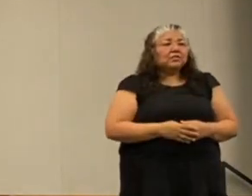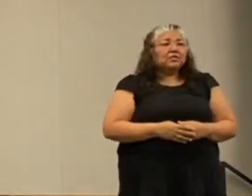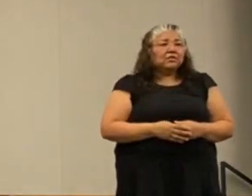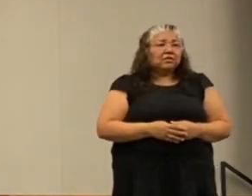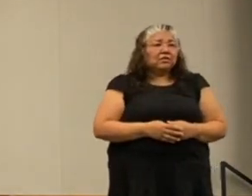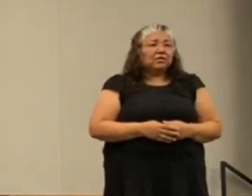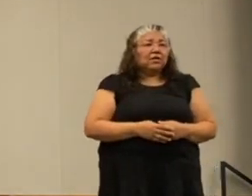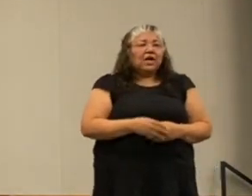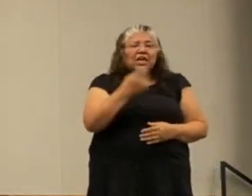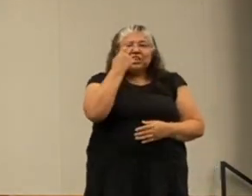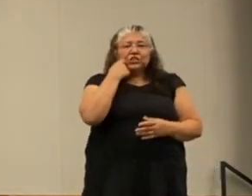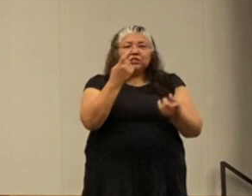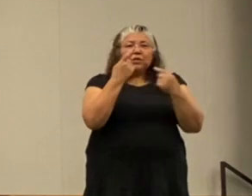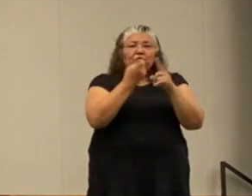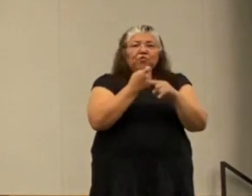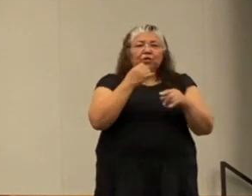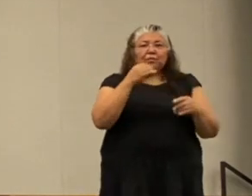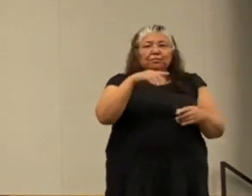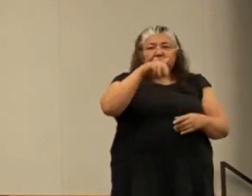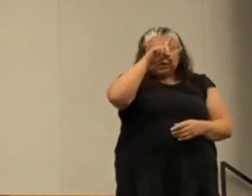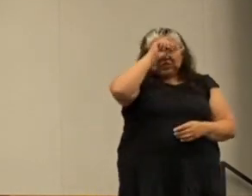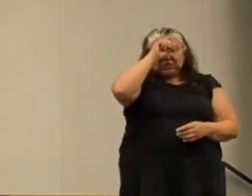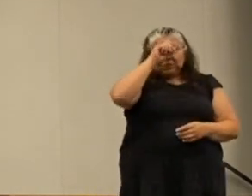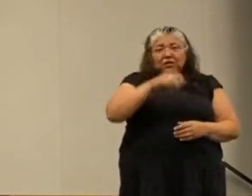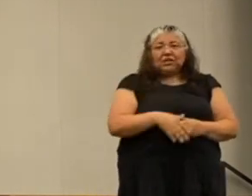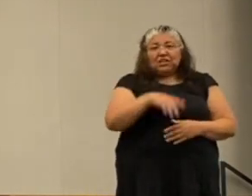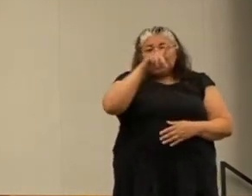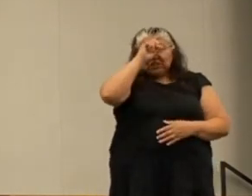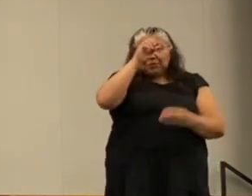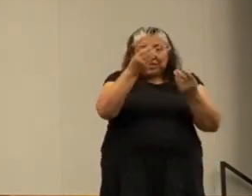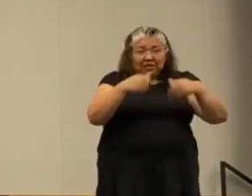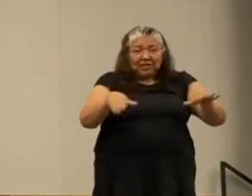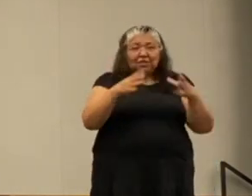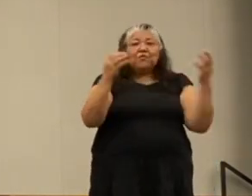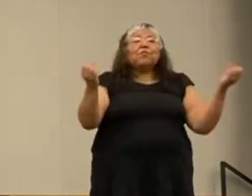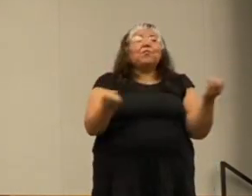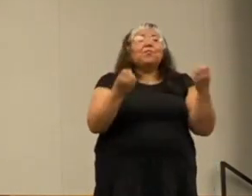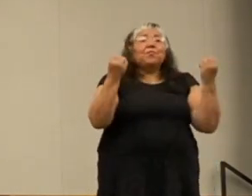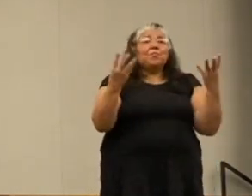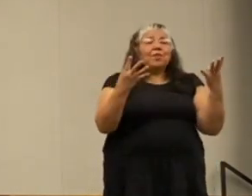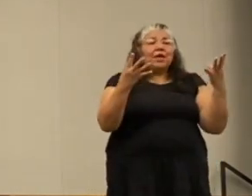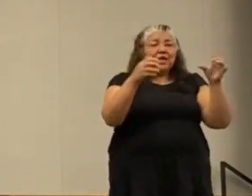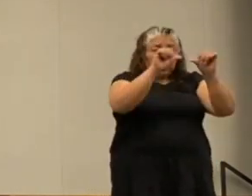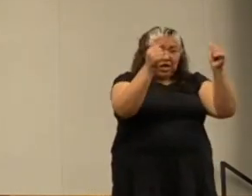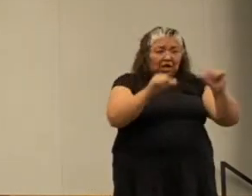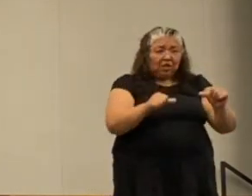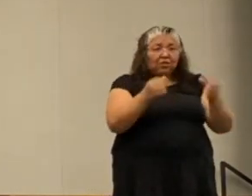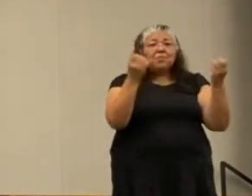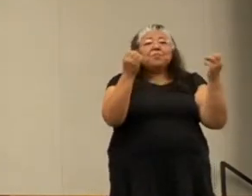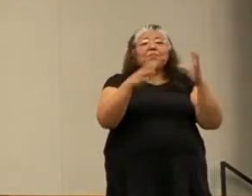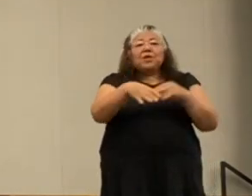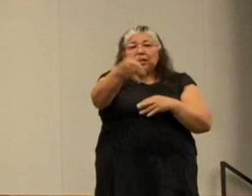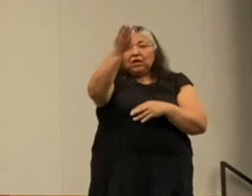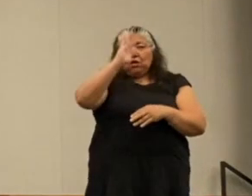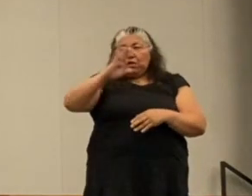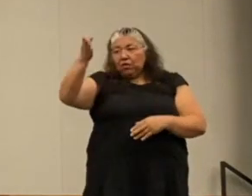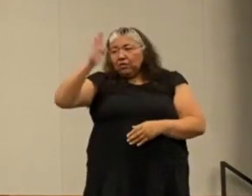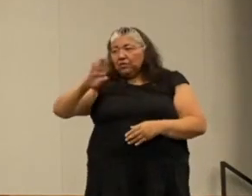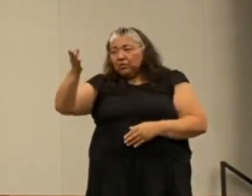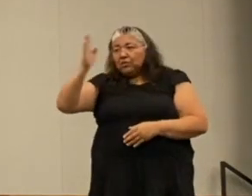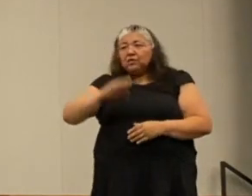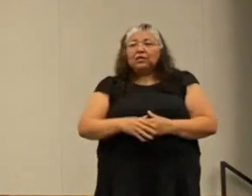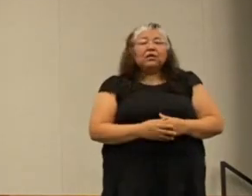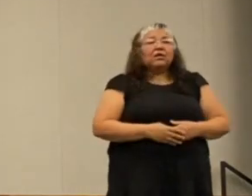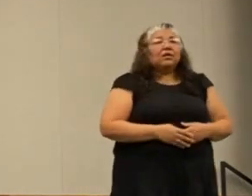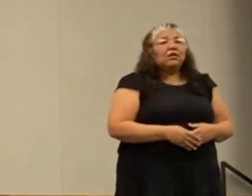The Israelites had just come from Egypt, and Egypt is a land of many idols and many gods. Many idols